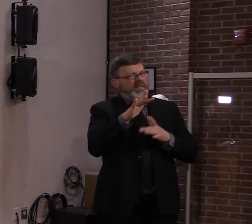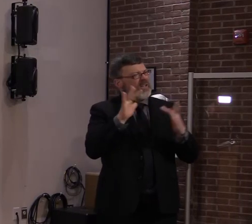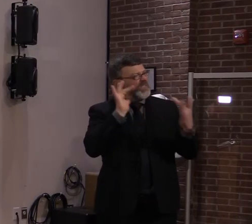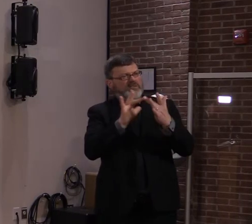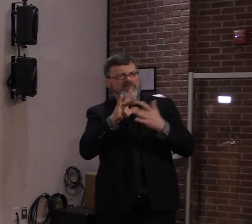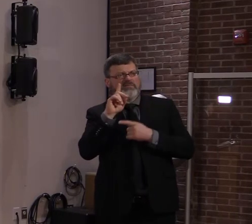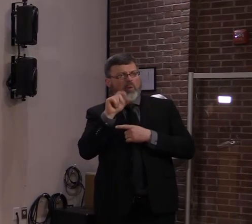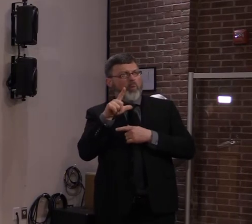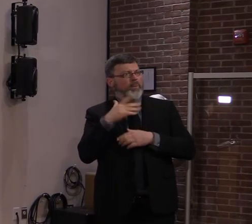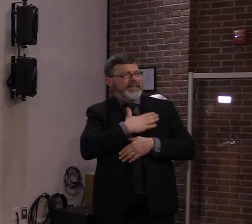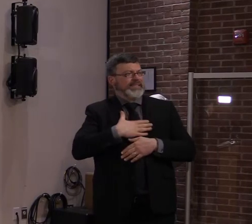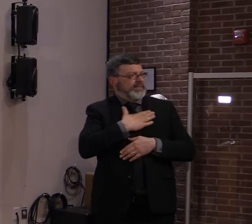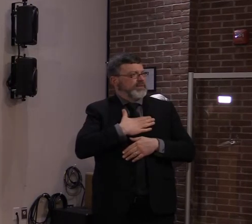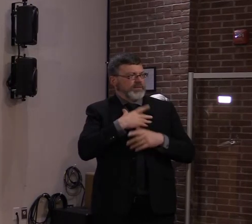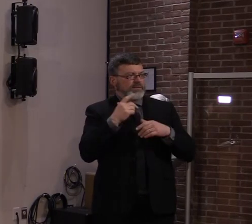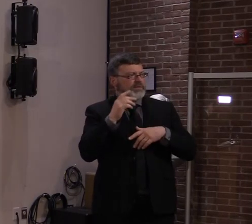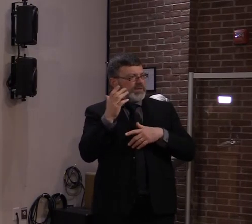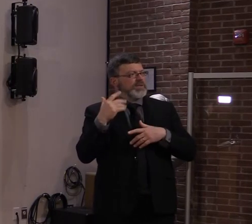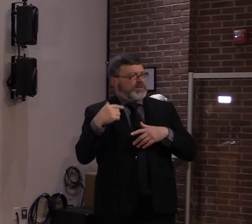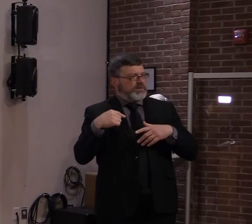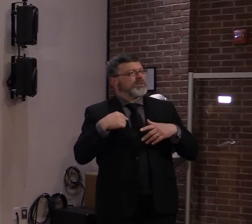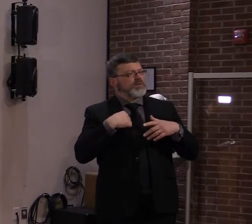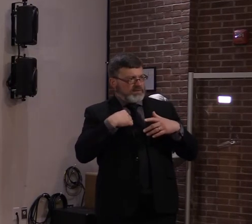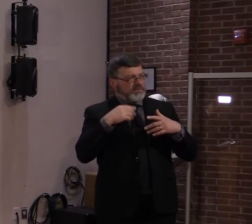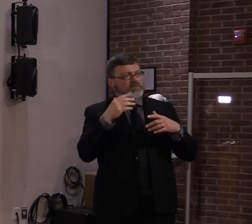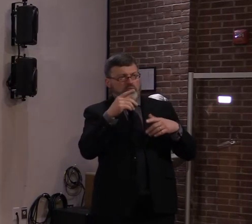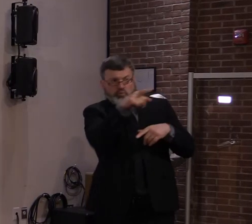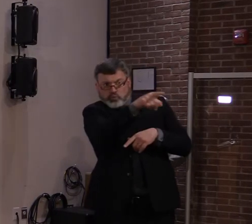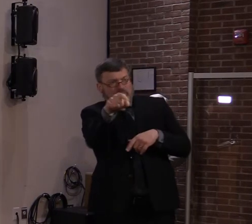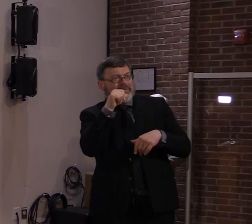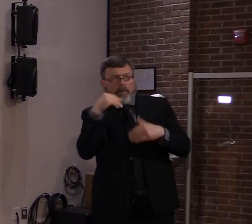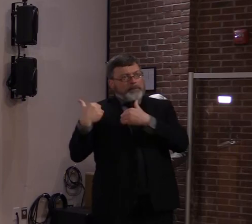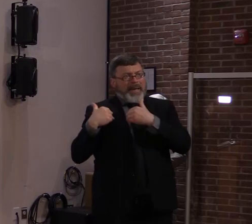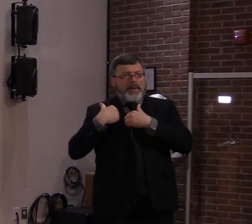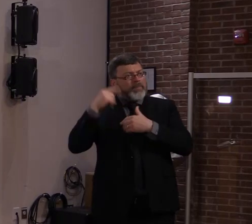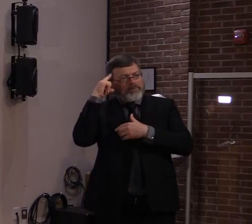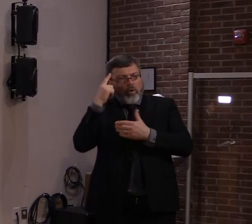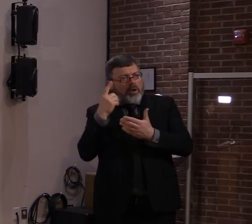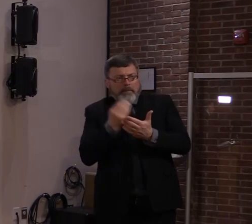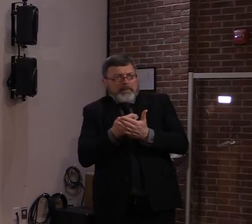payments, and that they aren't held liable for those payments later on.